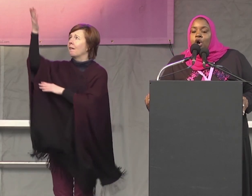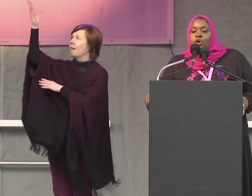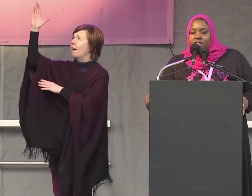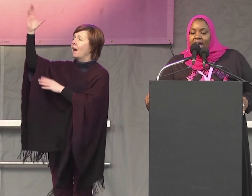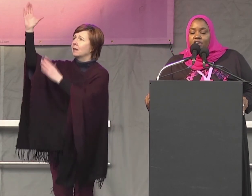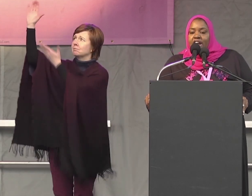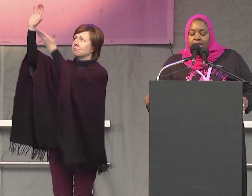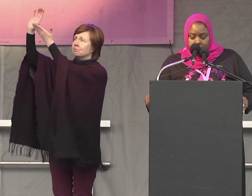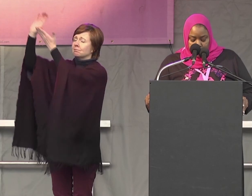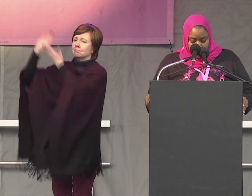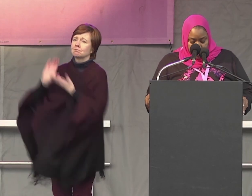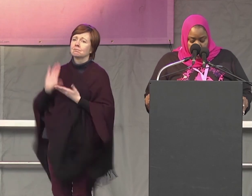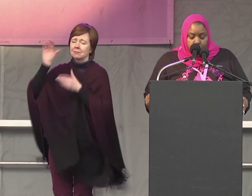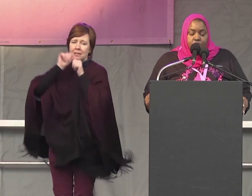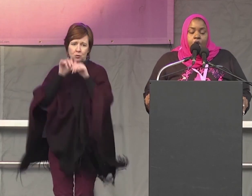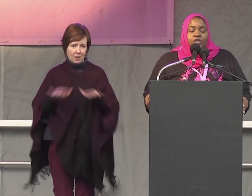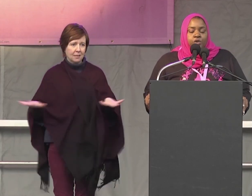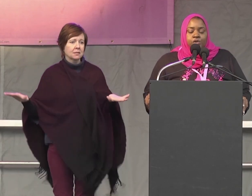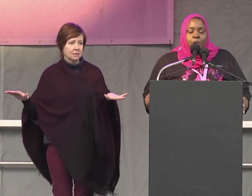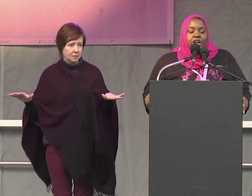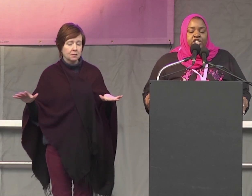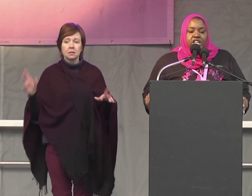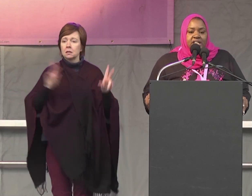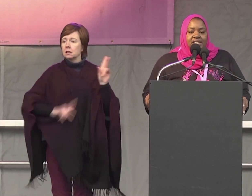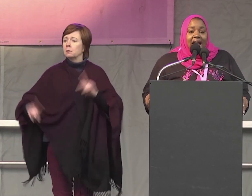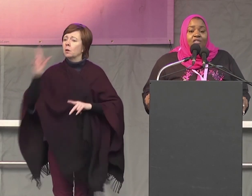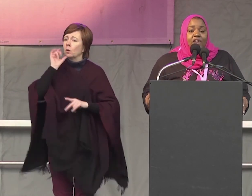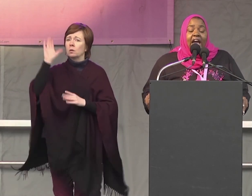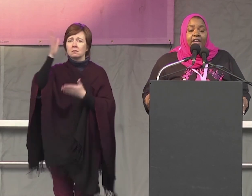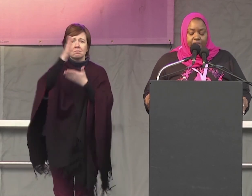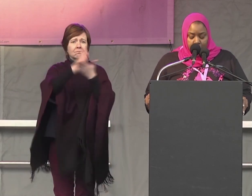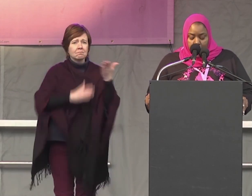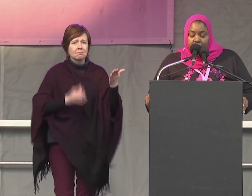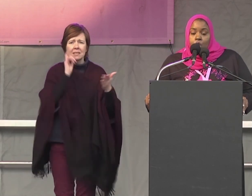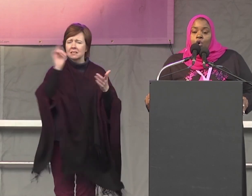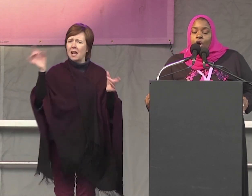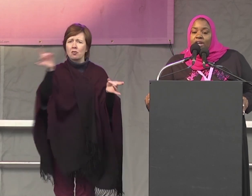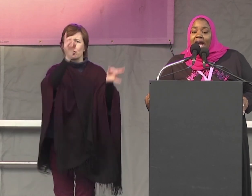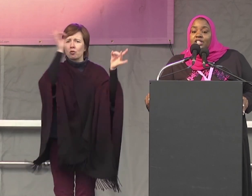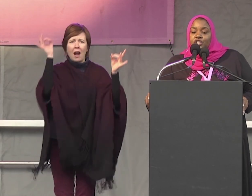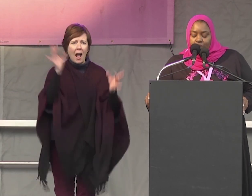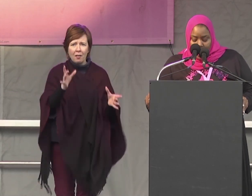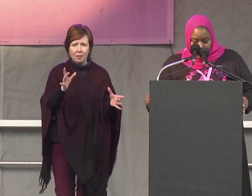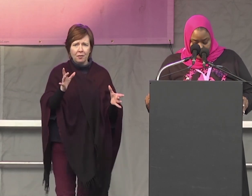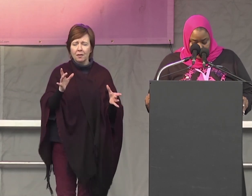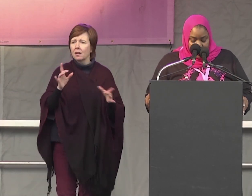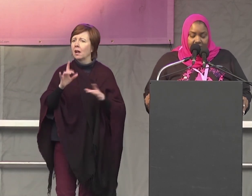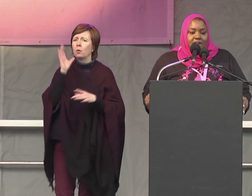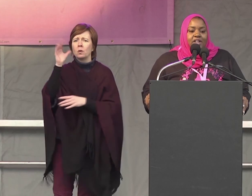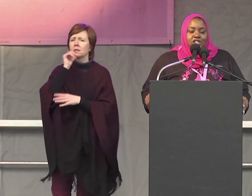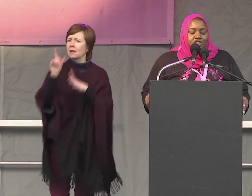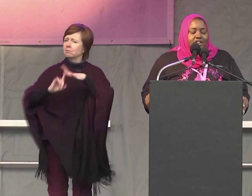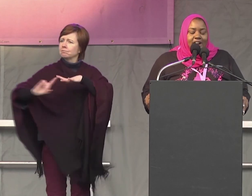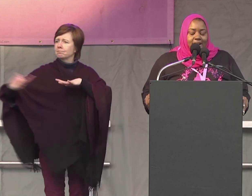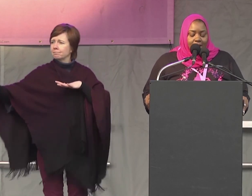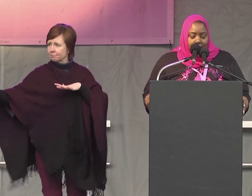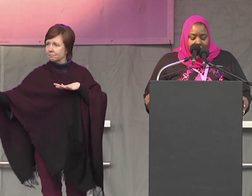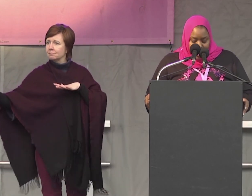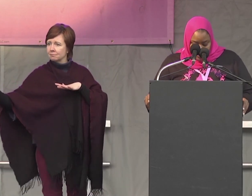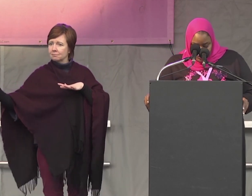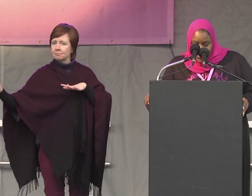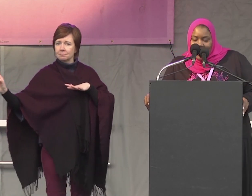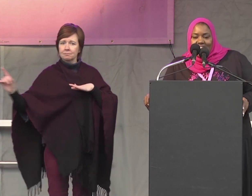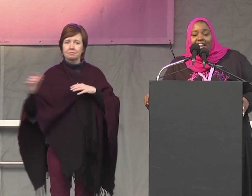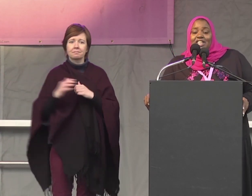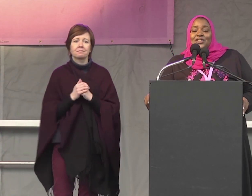has bestowed thy grace, those whose portion is not wrath, and who go not astray. Shukran